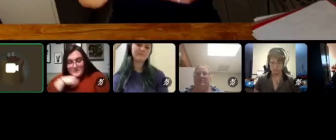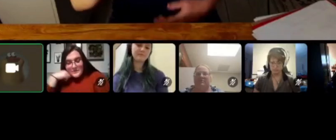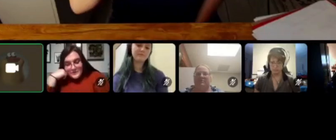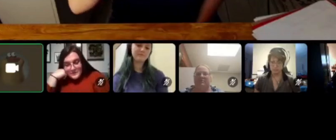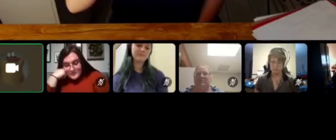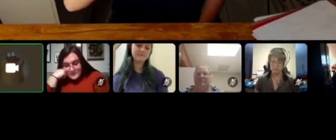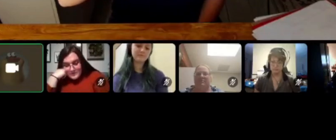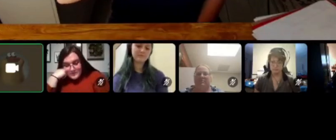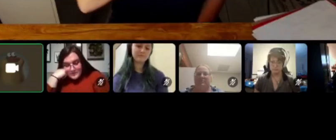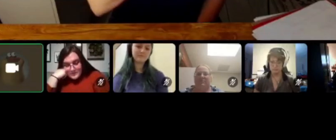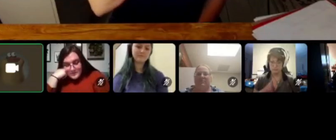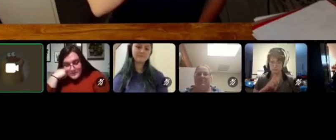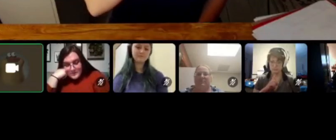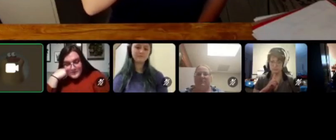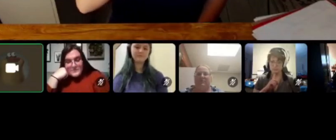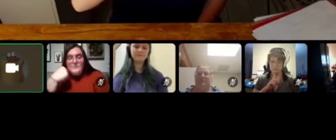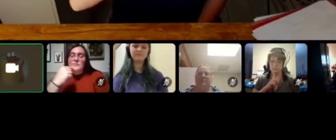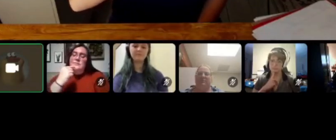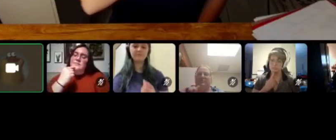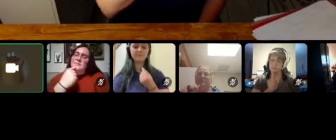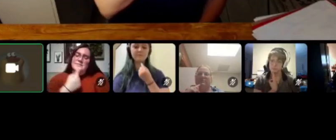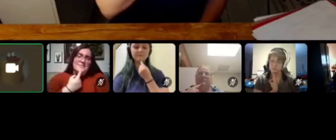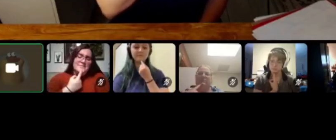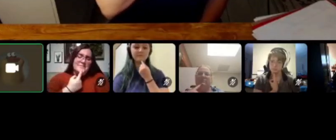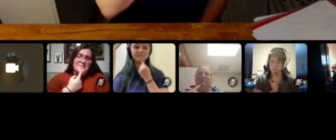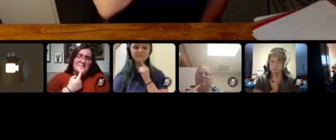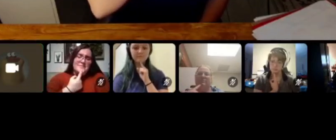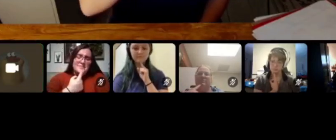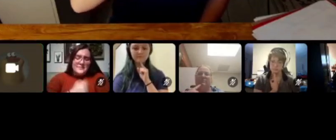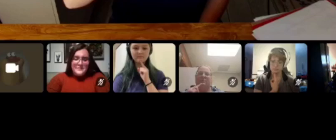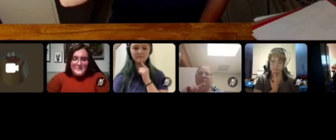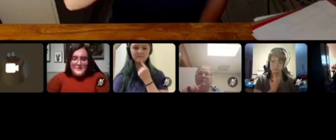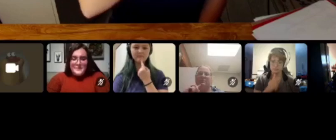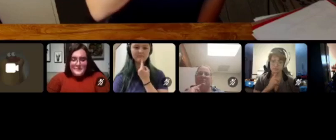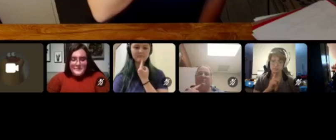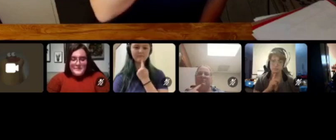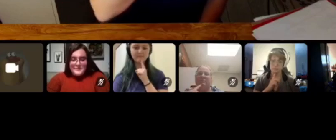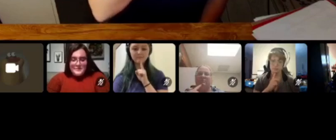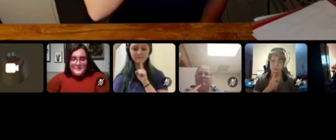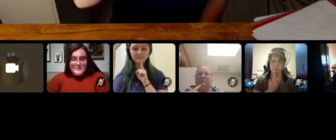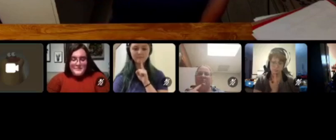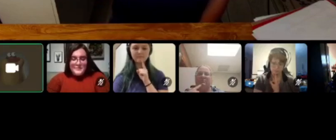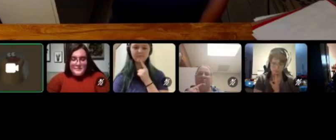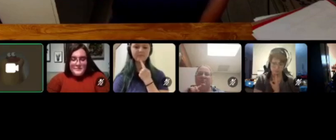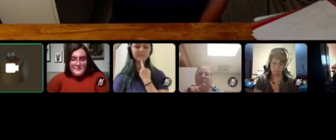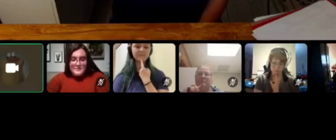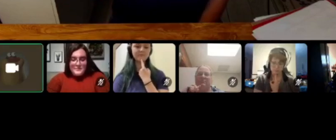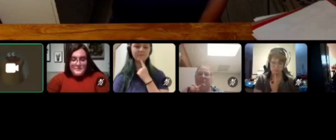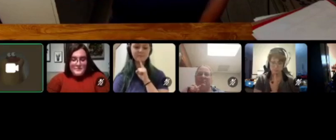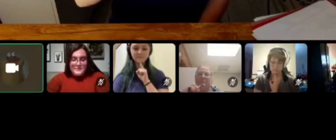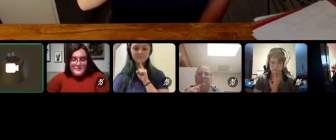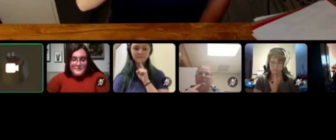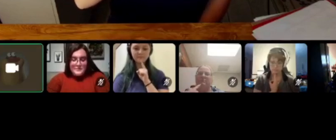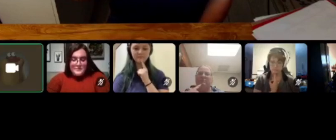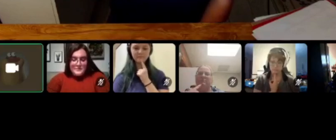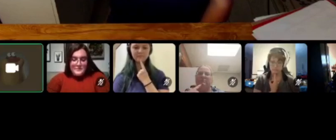is like miss. It's like the feeling miss. You're taking your one hand shape, putting it on your